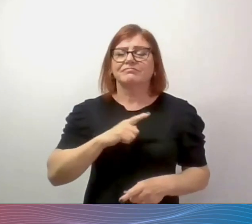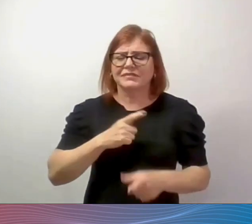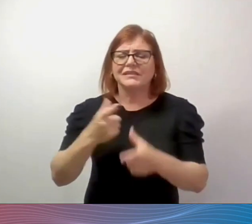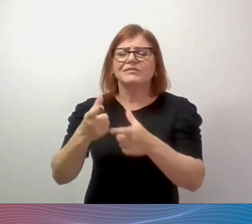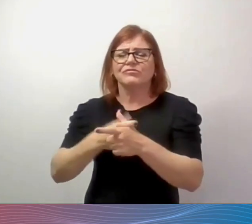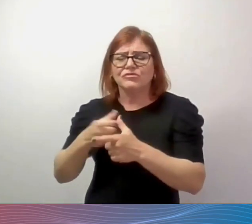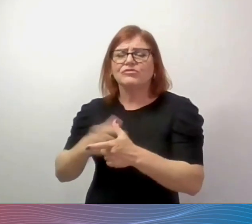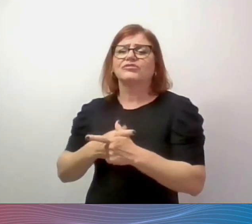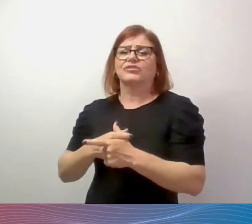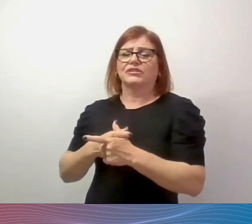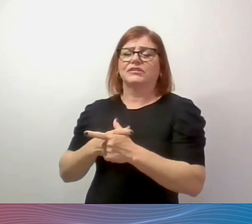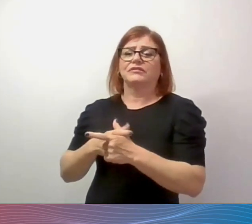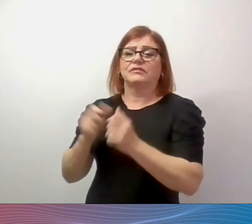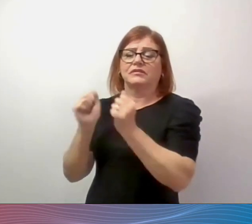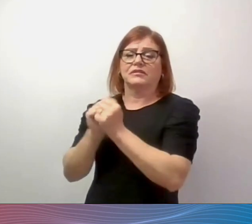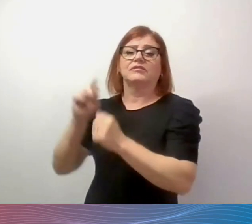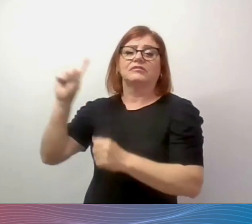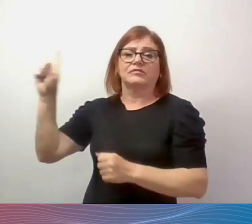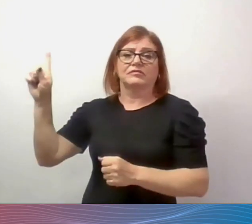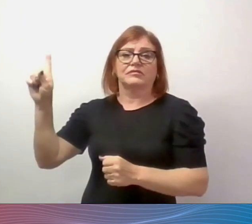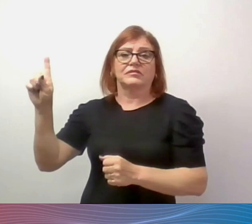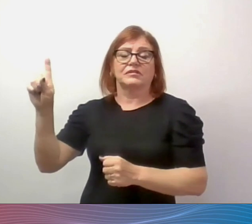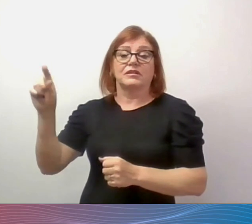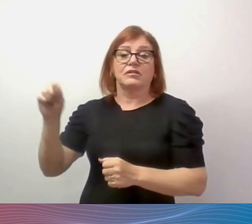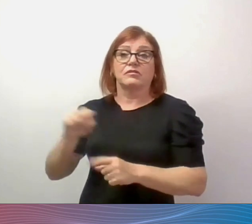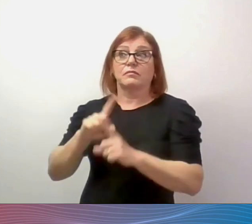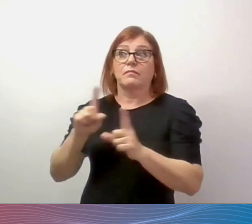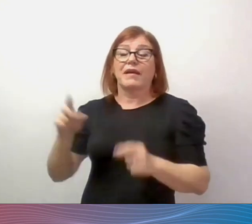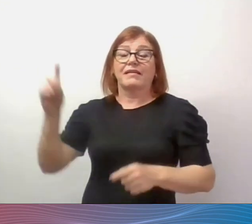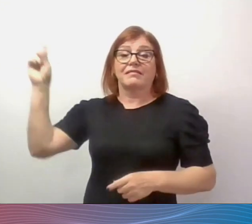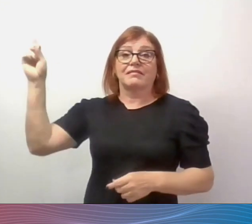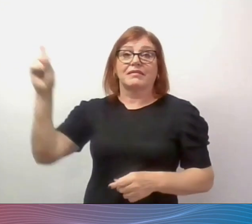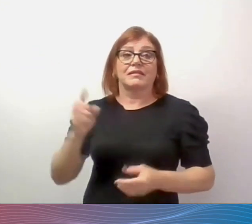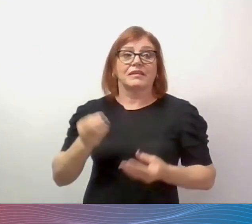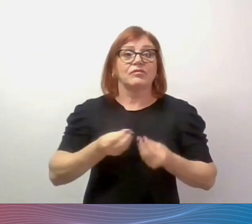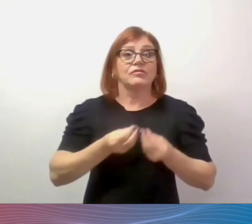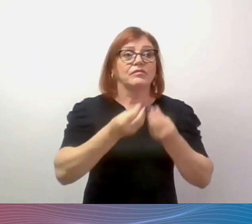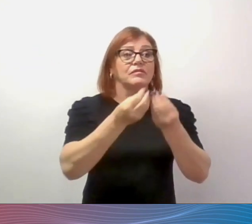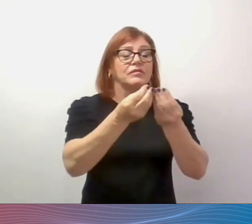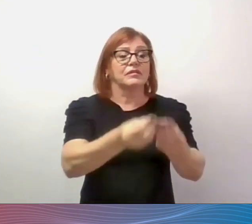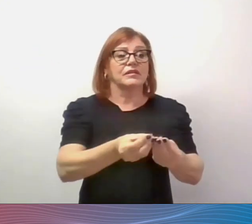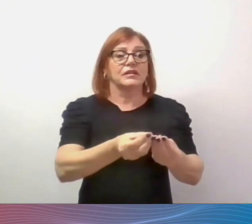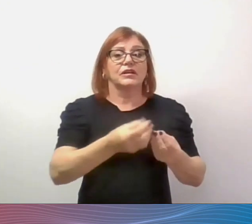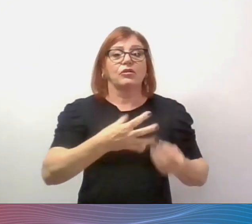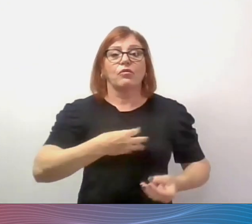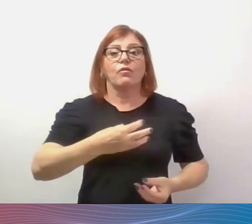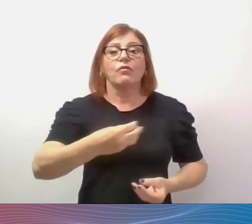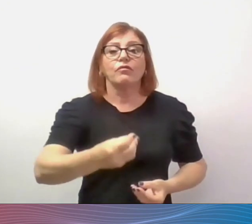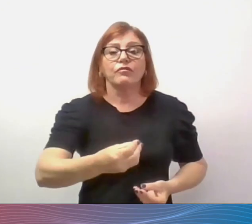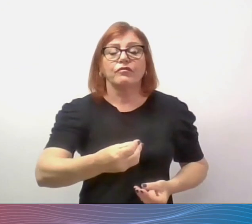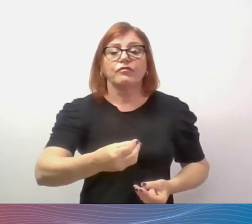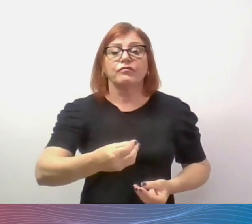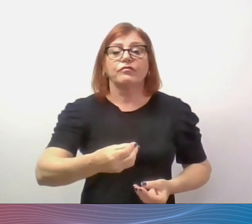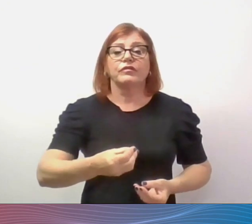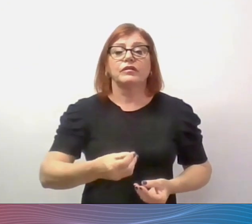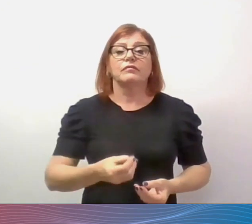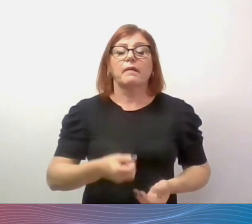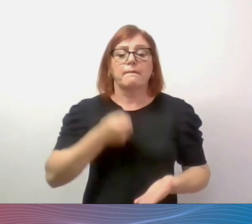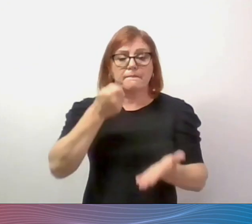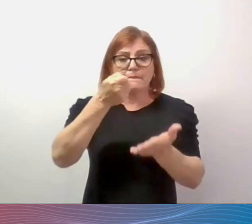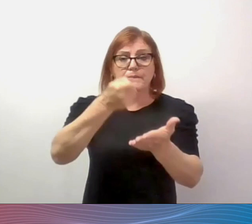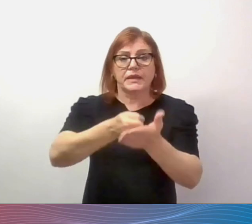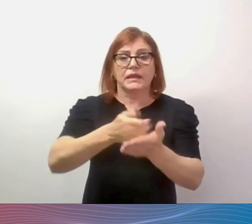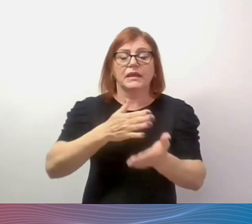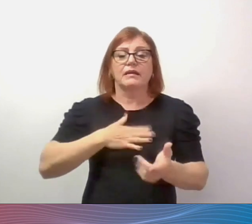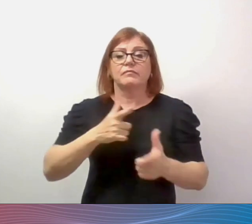But he gave his own son to pay off our debt. Esse é o amor de Deus. This is God's love. Amados, versículo 1.